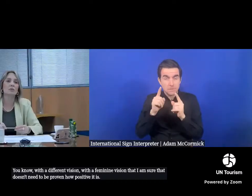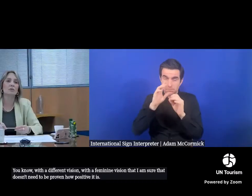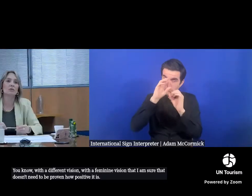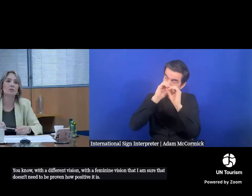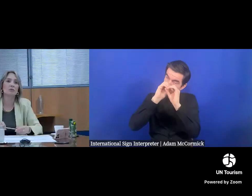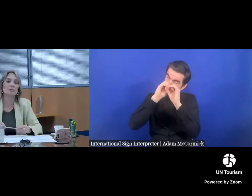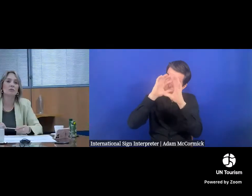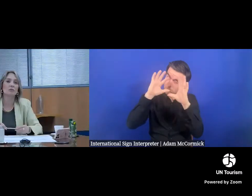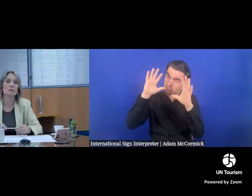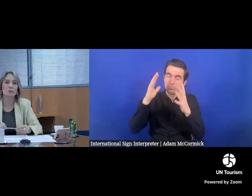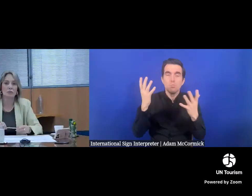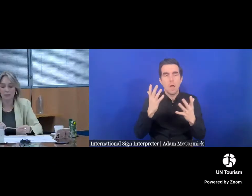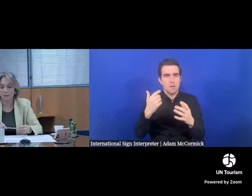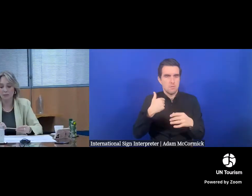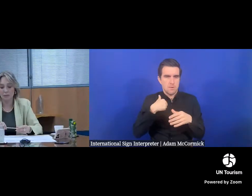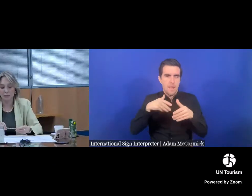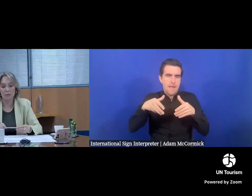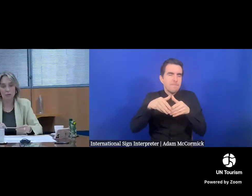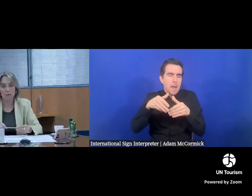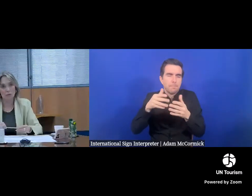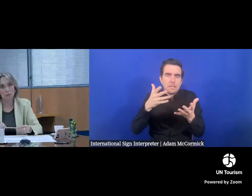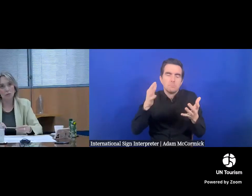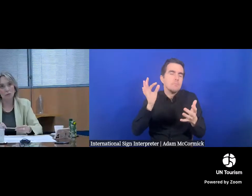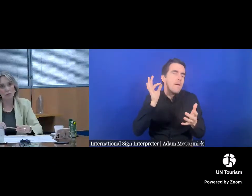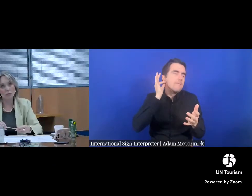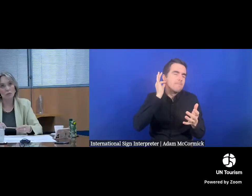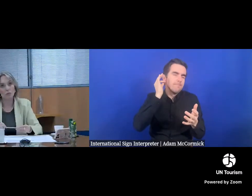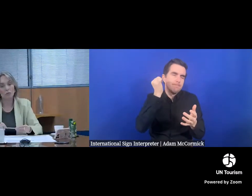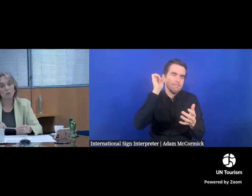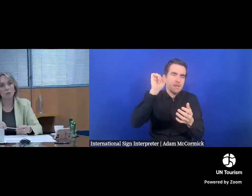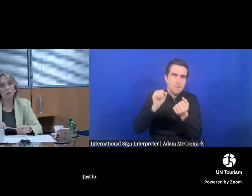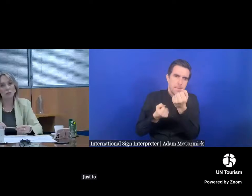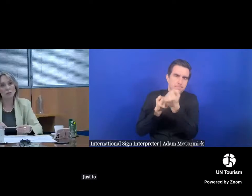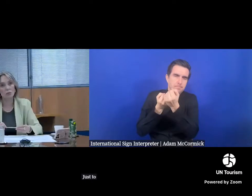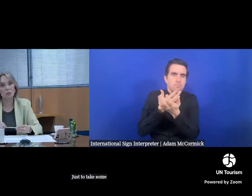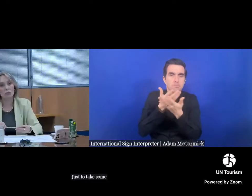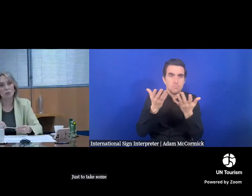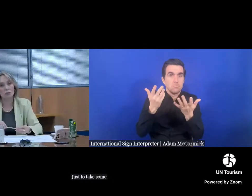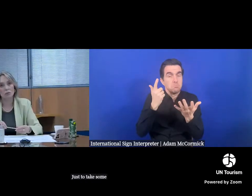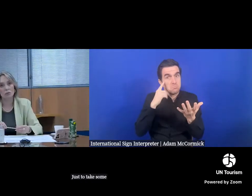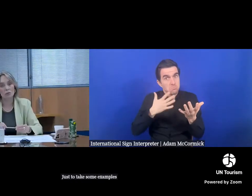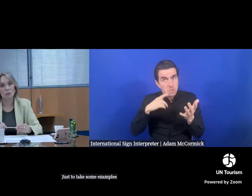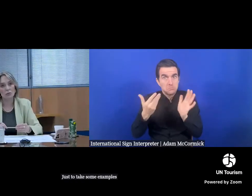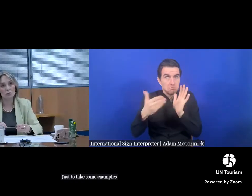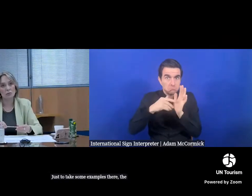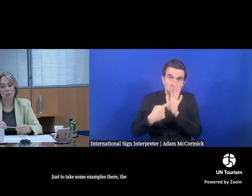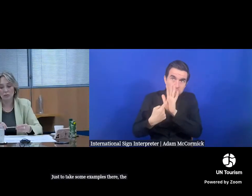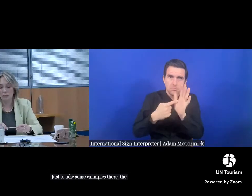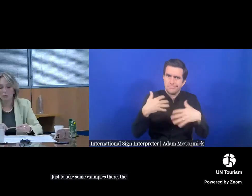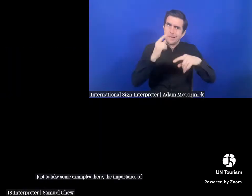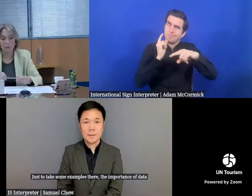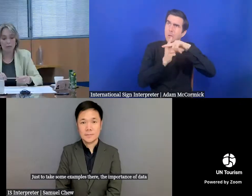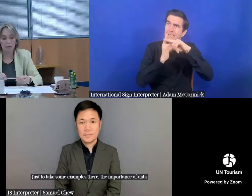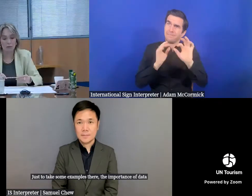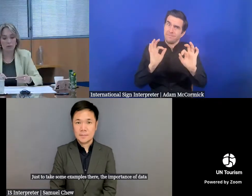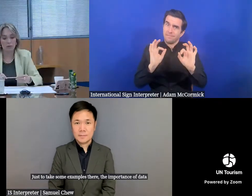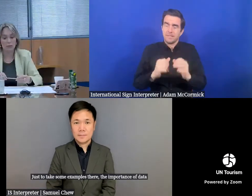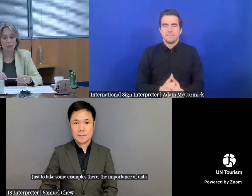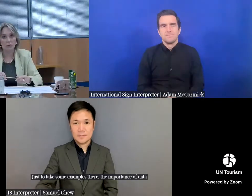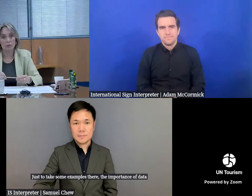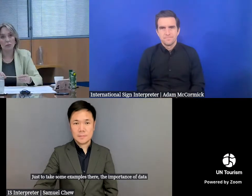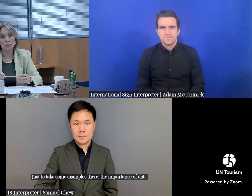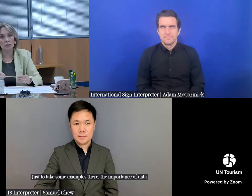Thank you so much, Camila. So just to take some examples there, the importance of data. Please,